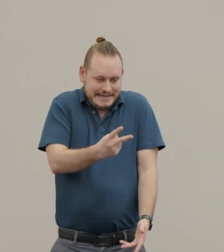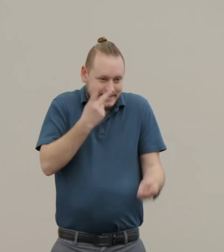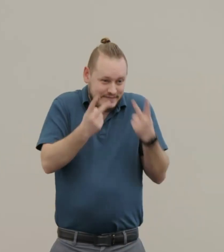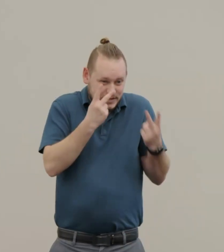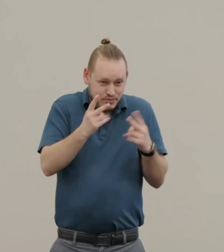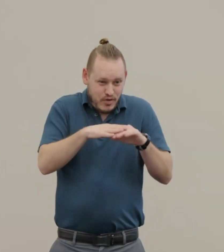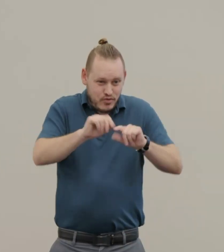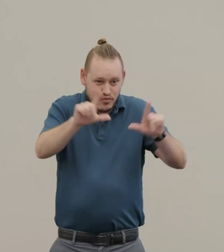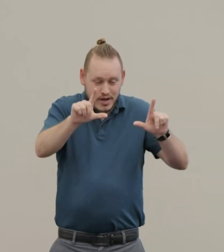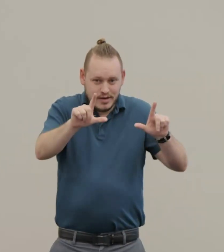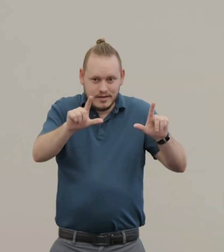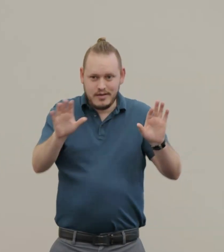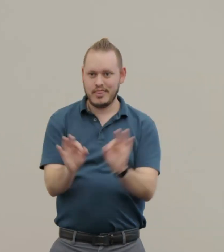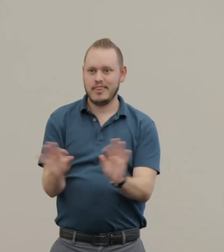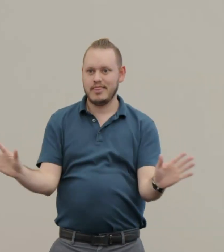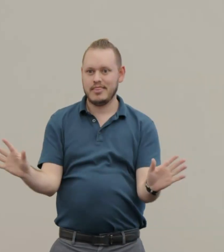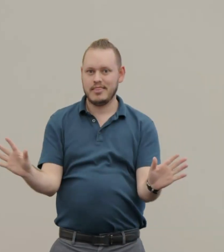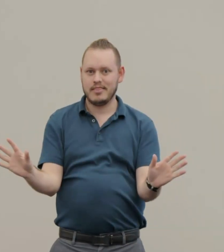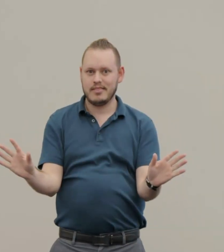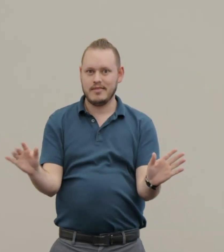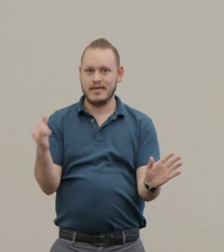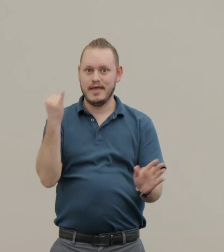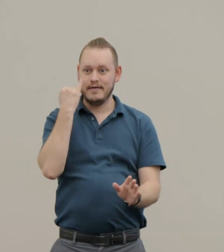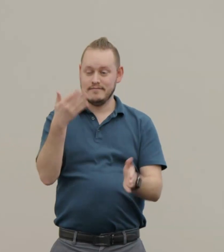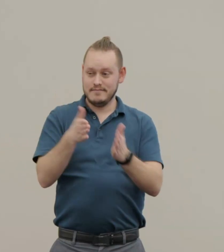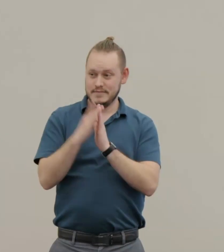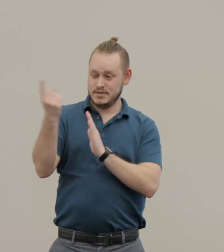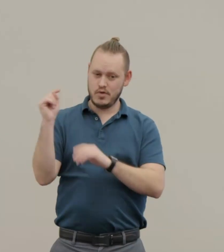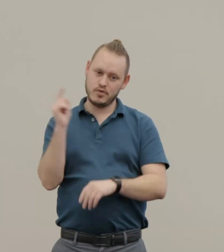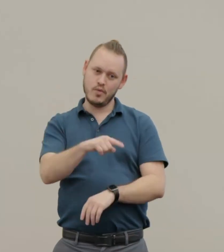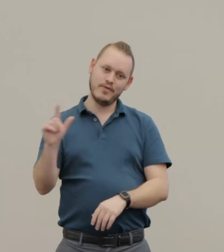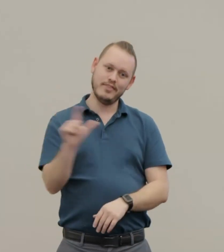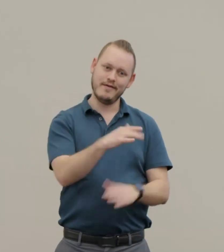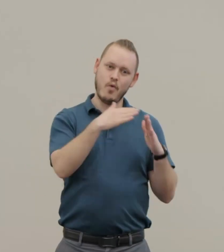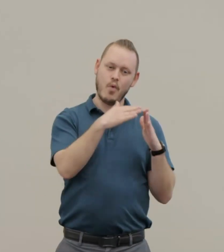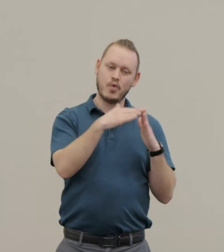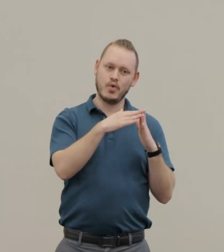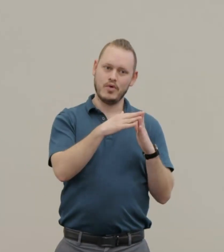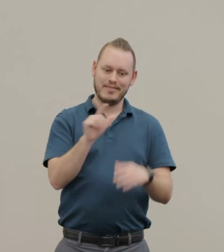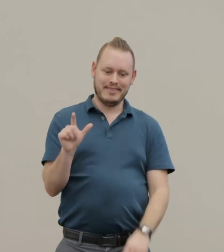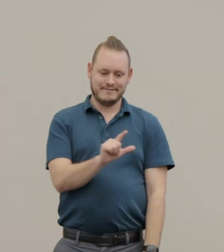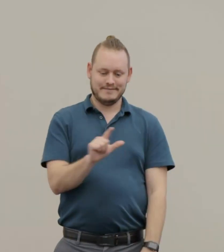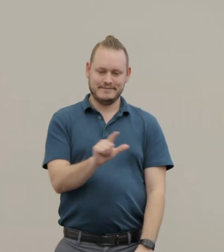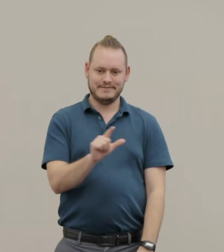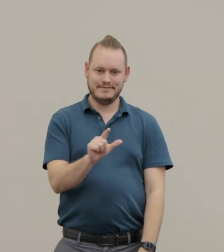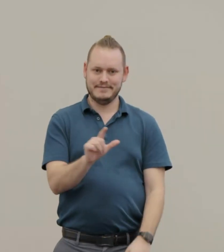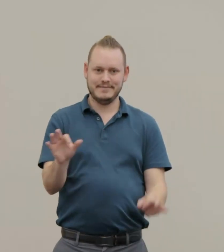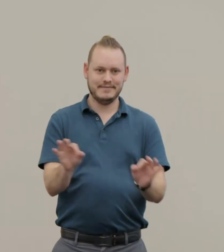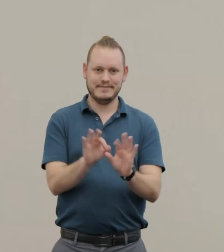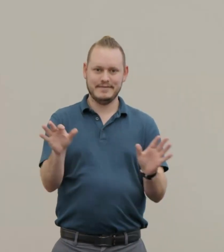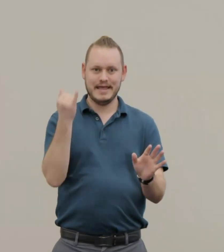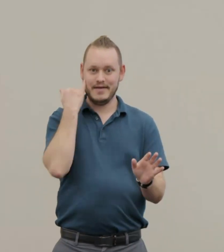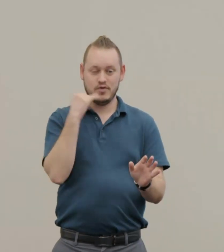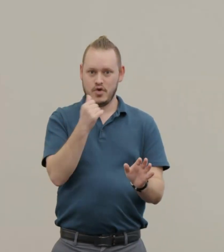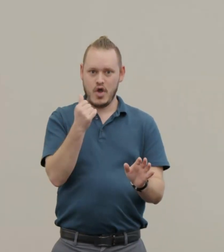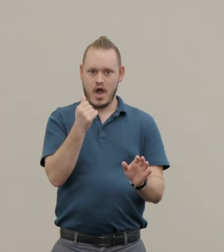in the screen, that is irrelevant. If you are asking somebody to go to the left corner of something, left is irrelevant if you are not